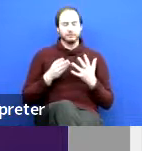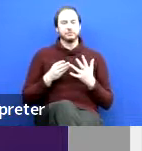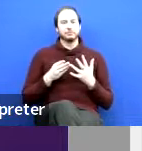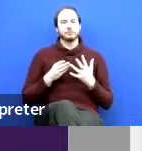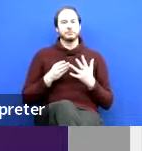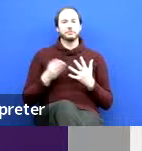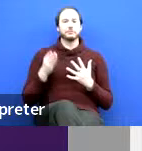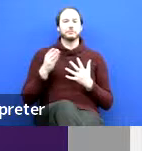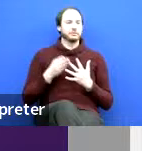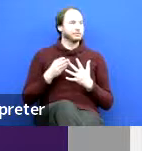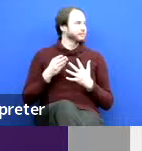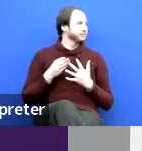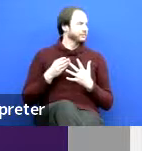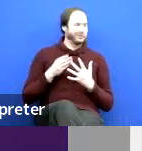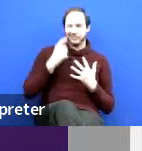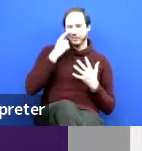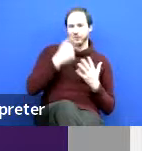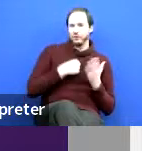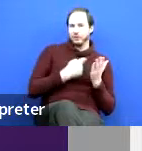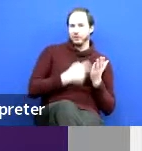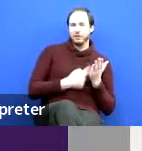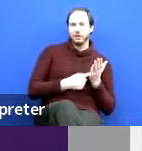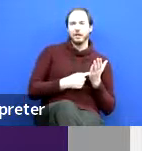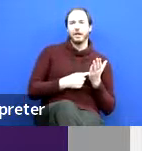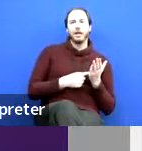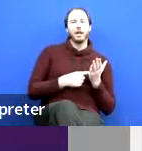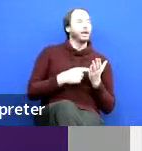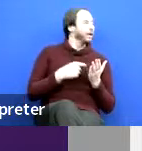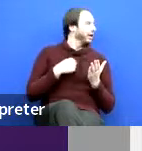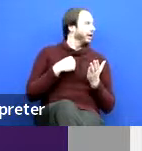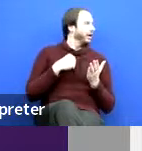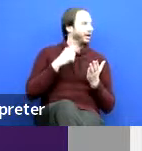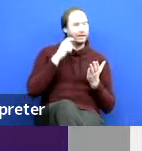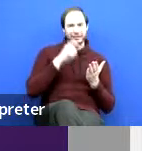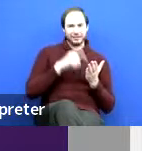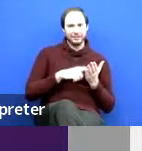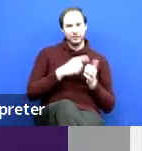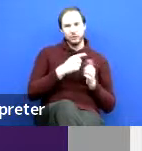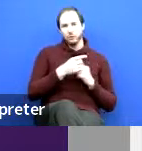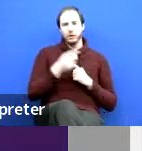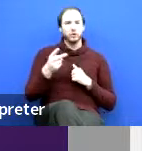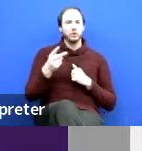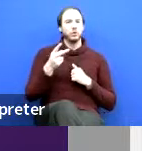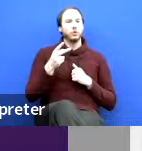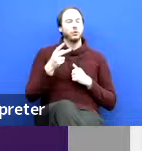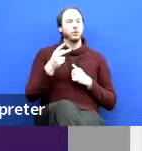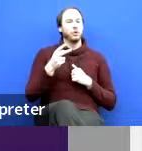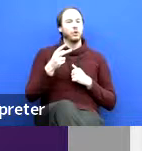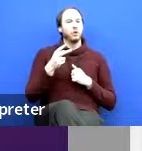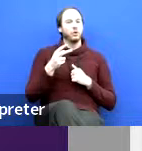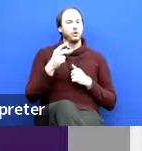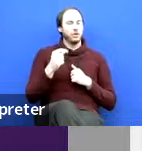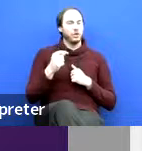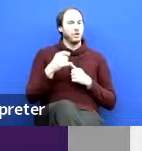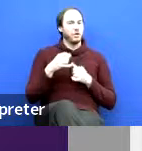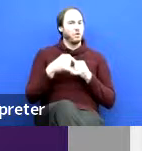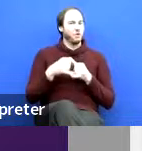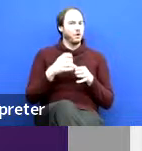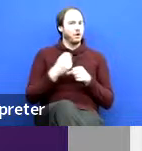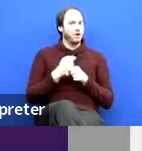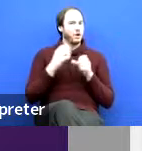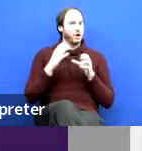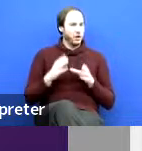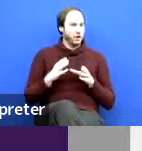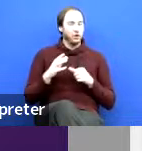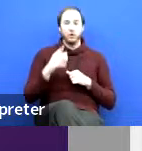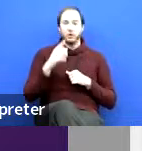We were just discussing, I see 1 or 2 of the award artists.